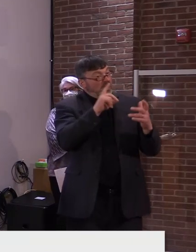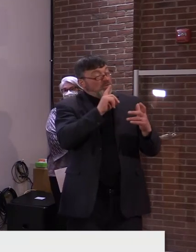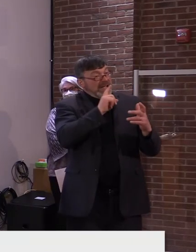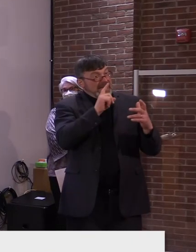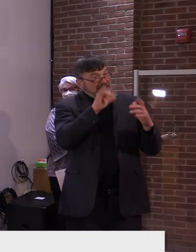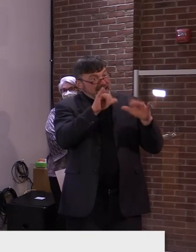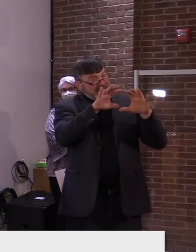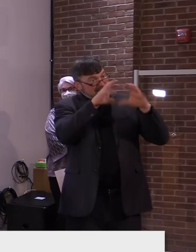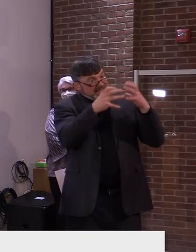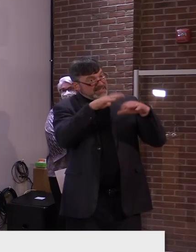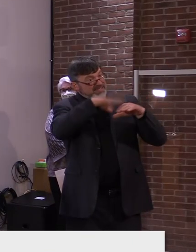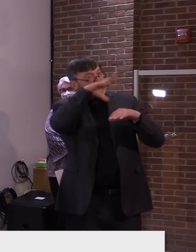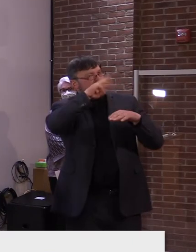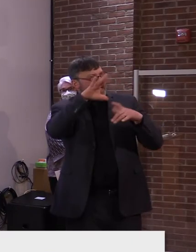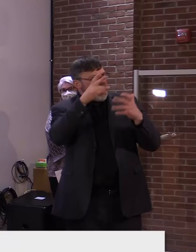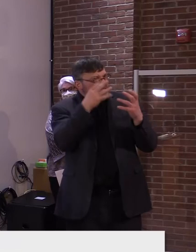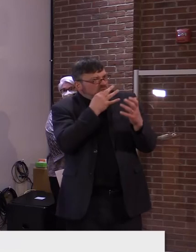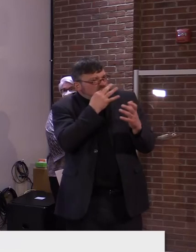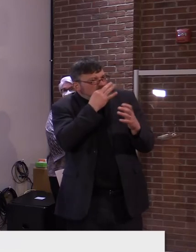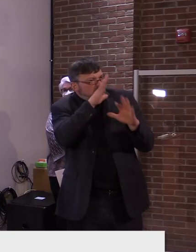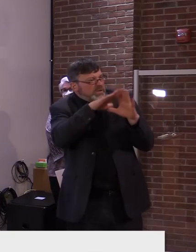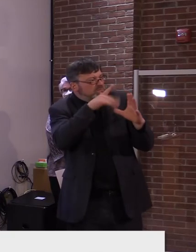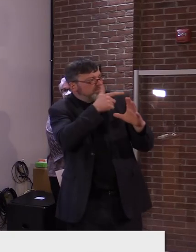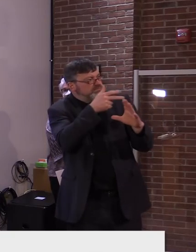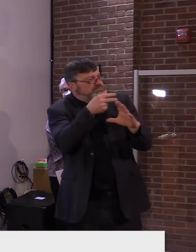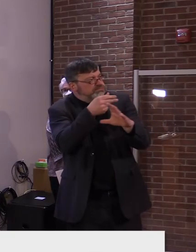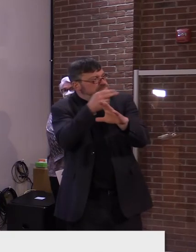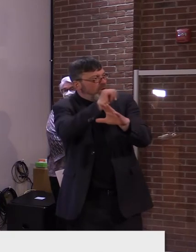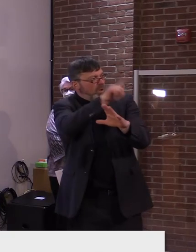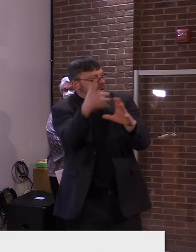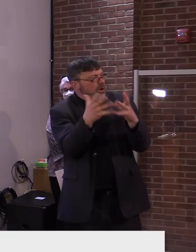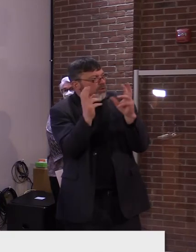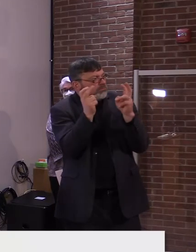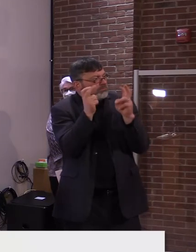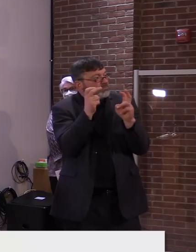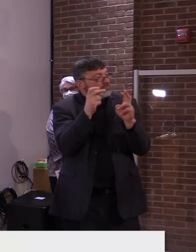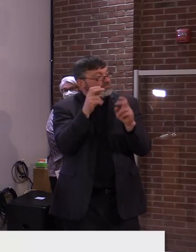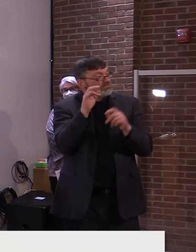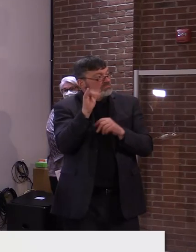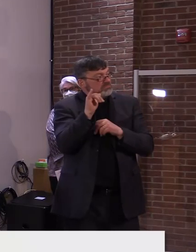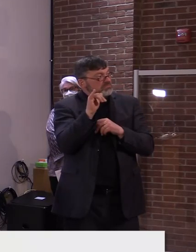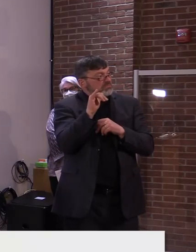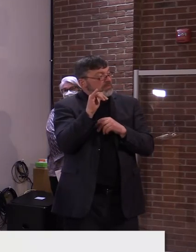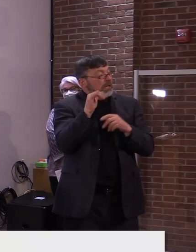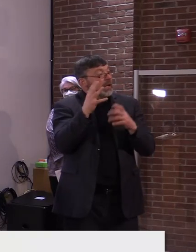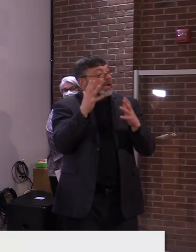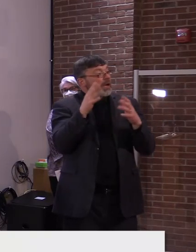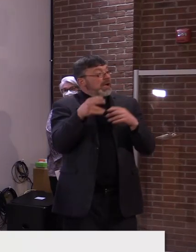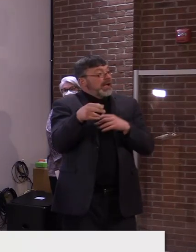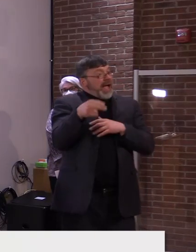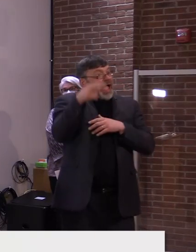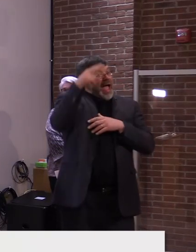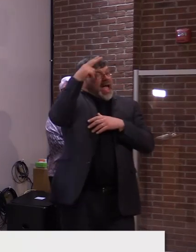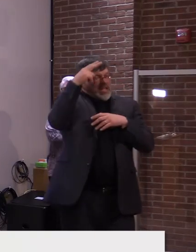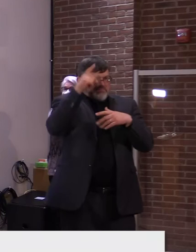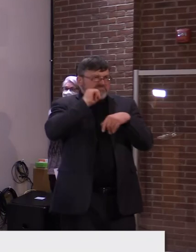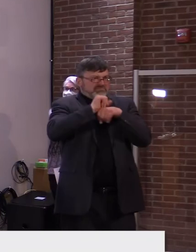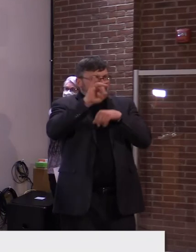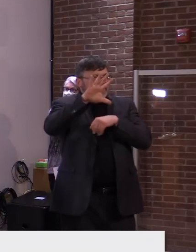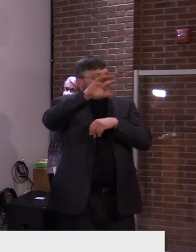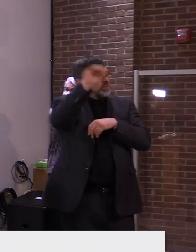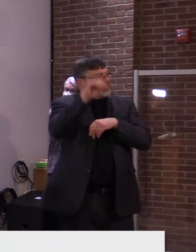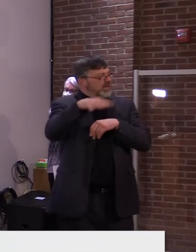talk about the high number, the high percentage of those who have been vaccinated. So, and you can see